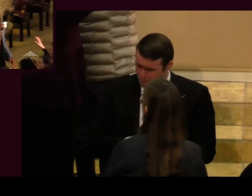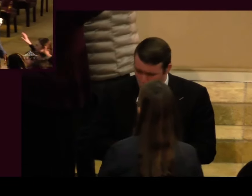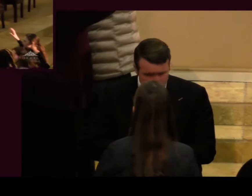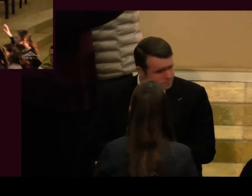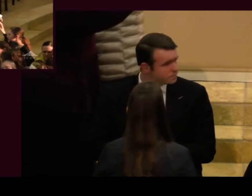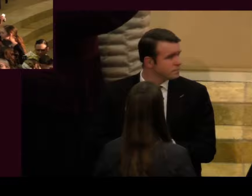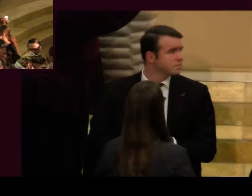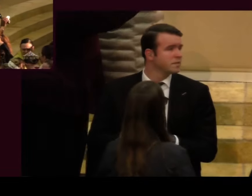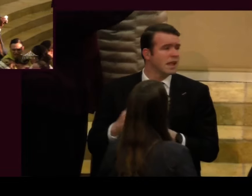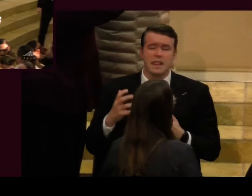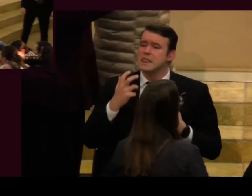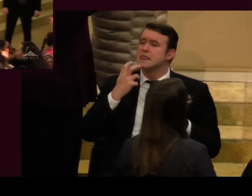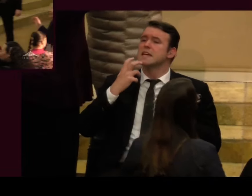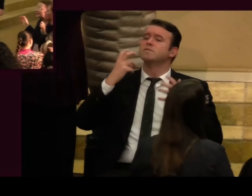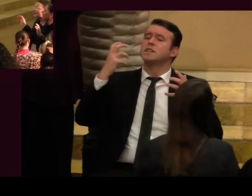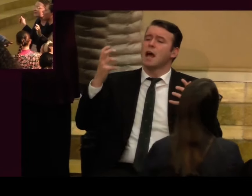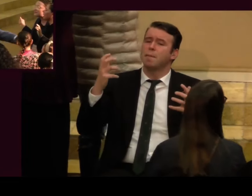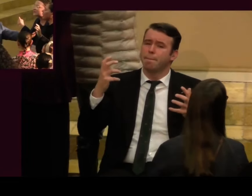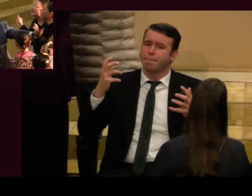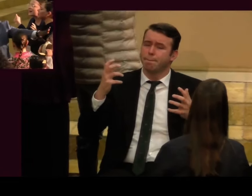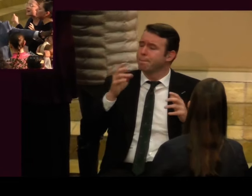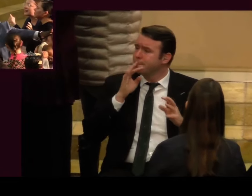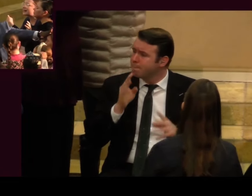Come on, lift it up.